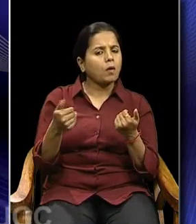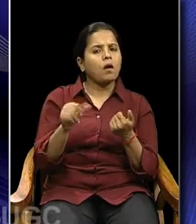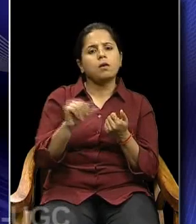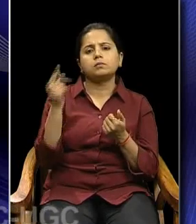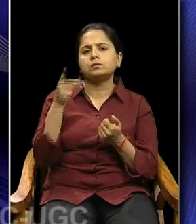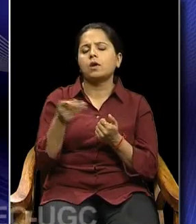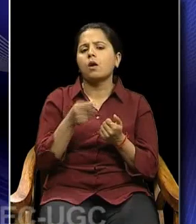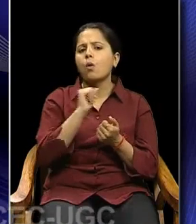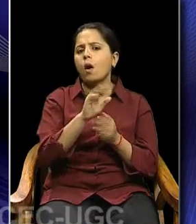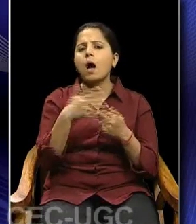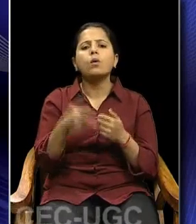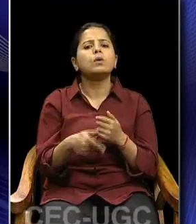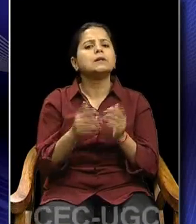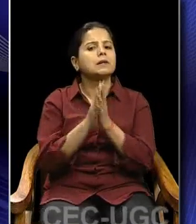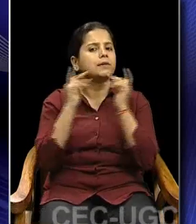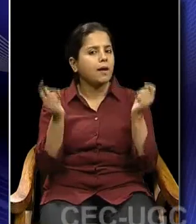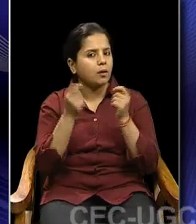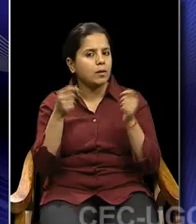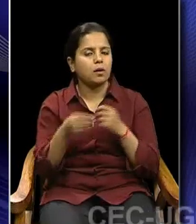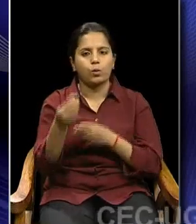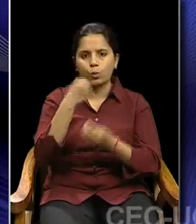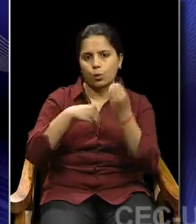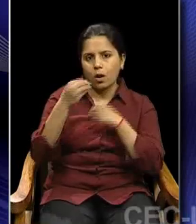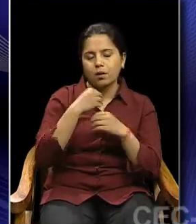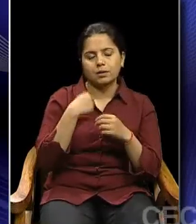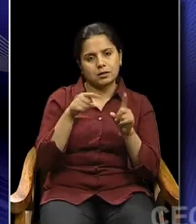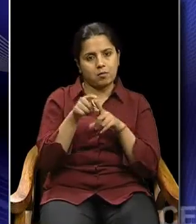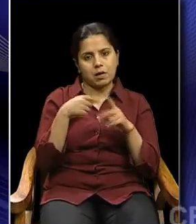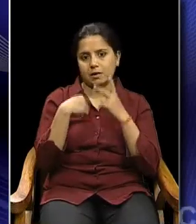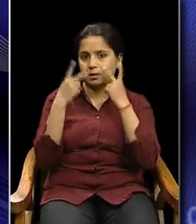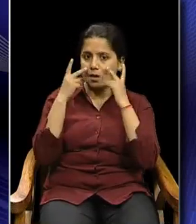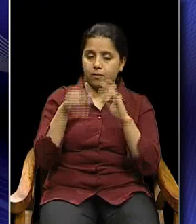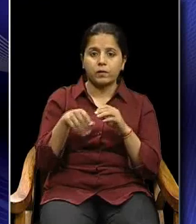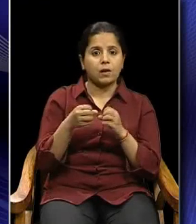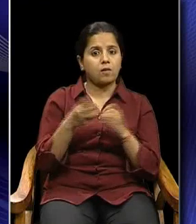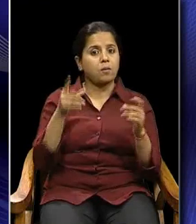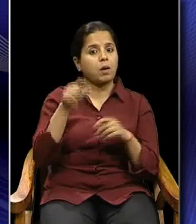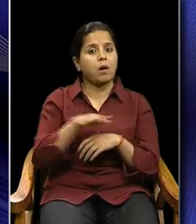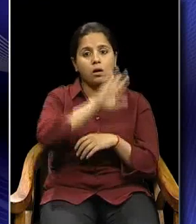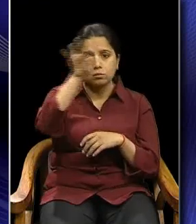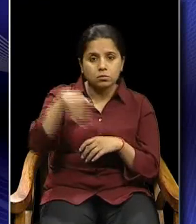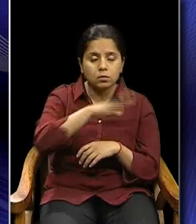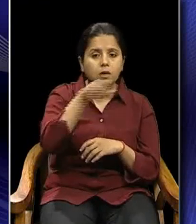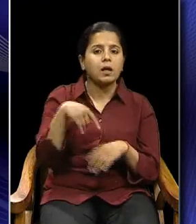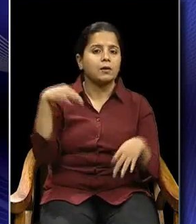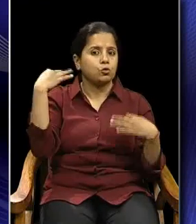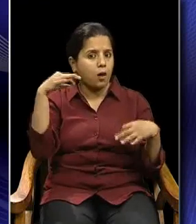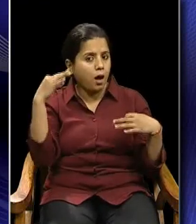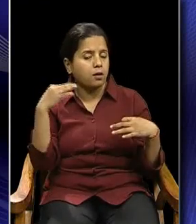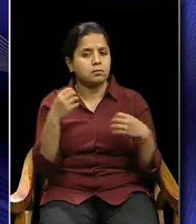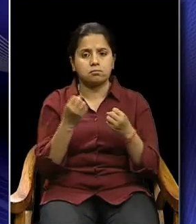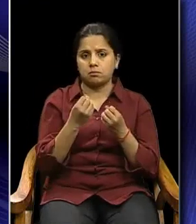the way they are being celebrated in terms of eating, we also find that a lot of fairs and the regional dances, they are